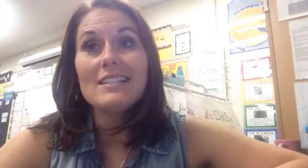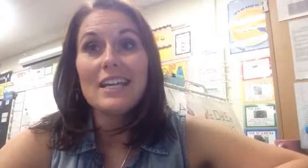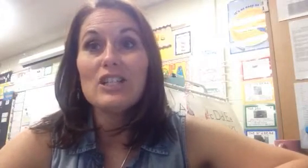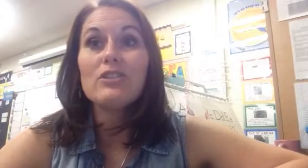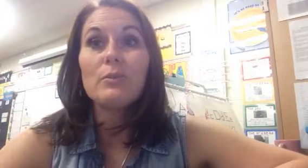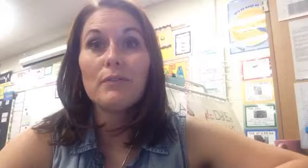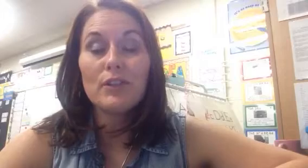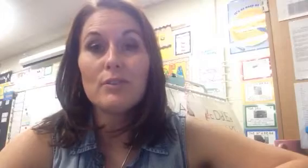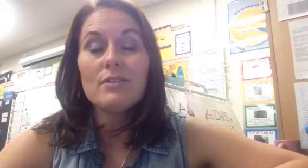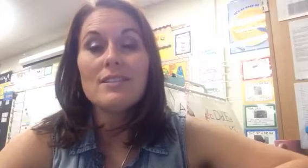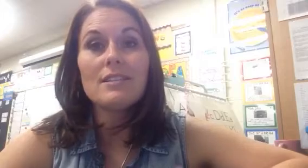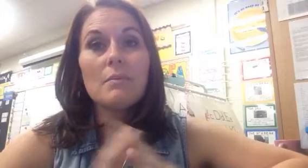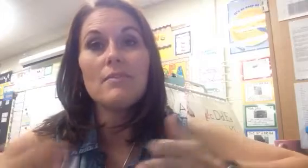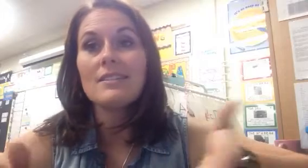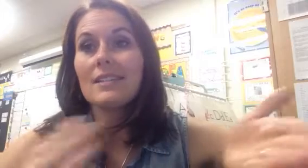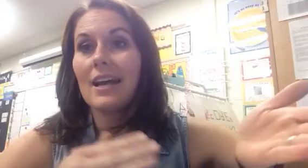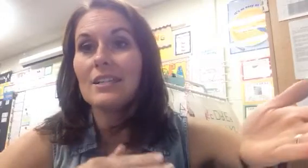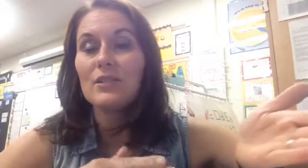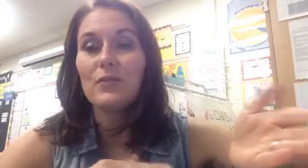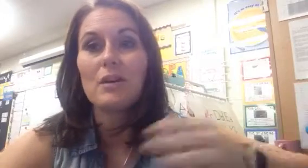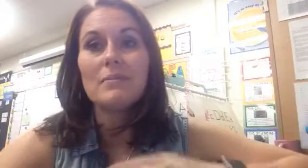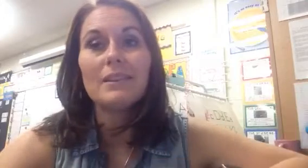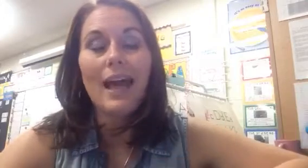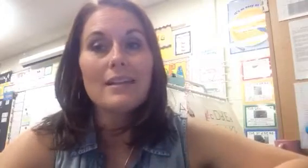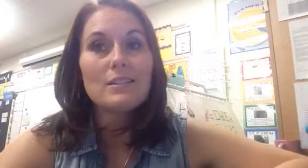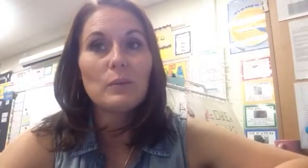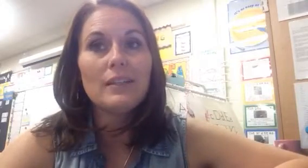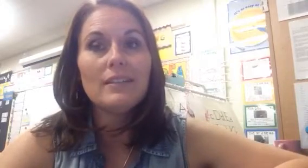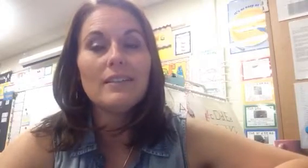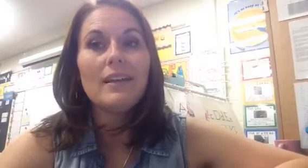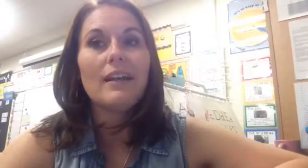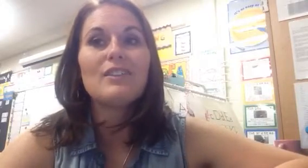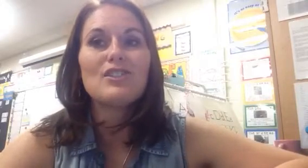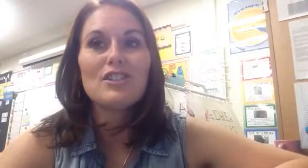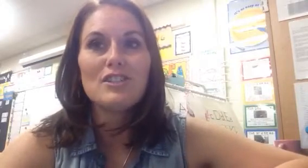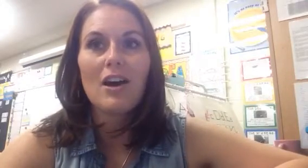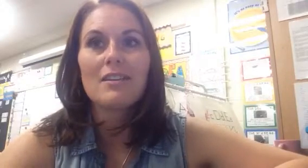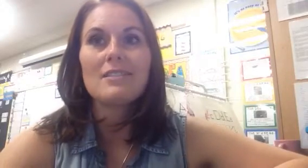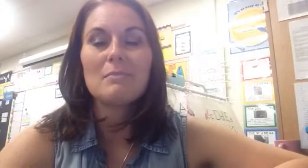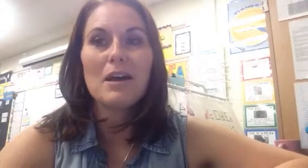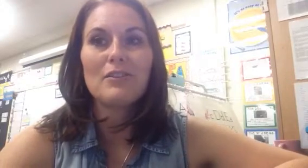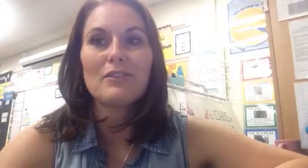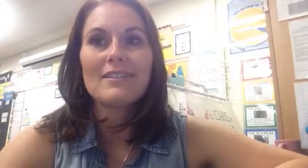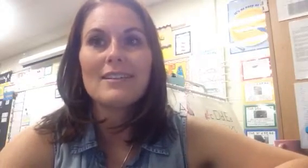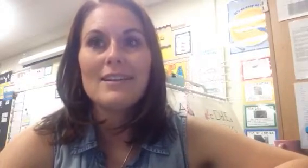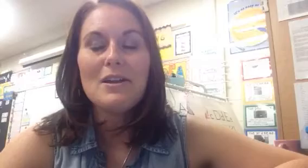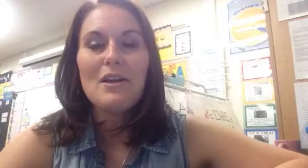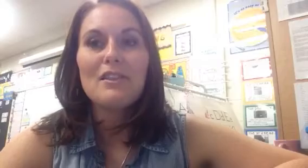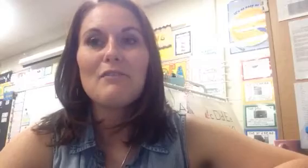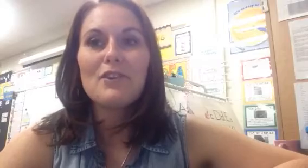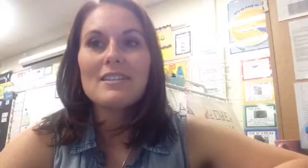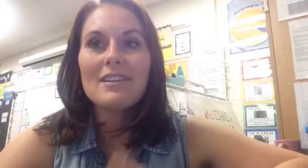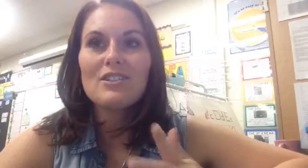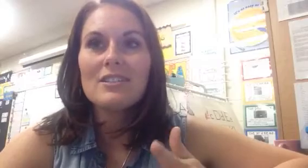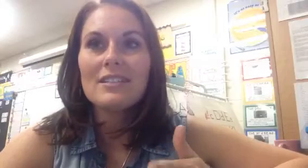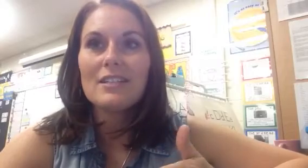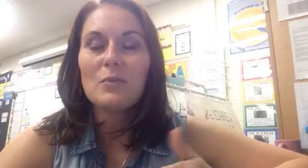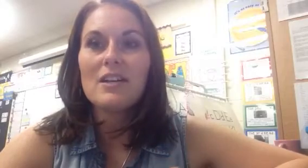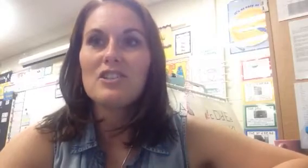Today she reviewed some of the signs from last week and then she taught us some others. The first thing she did was she